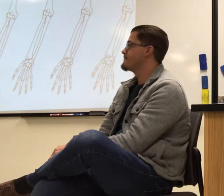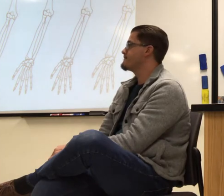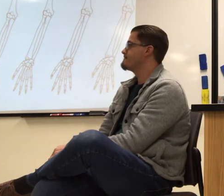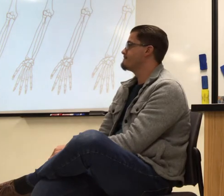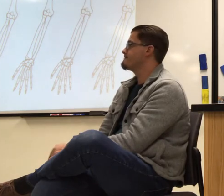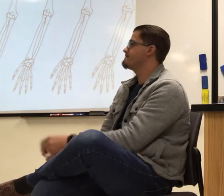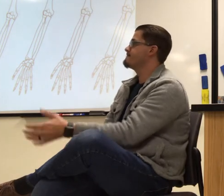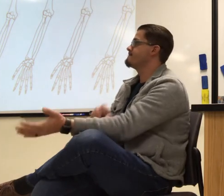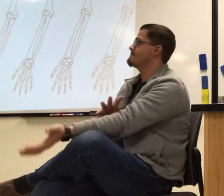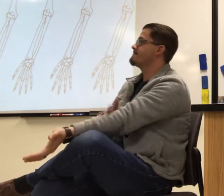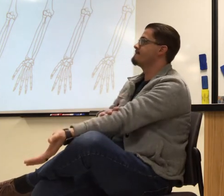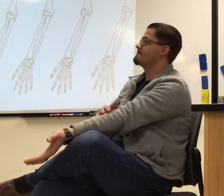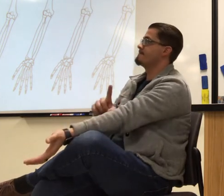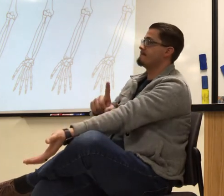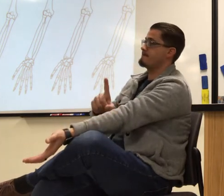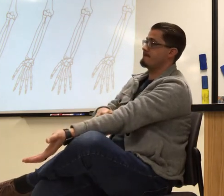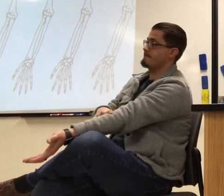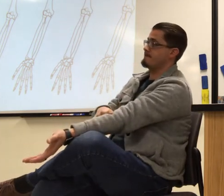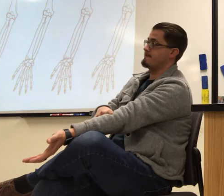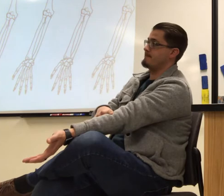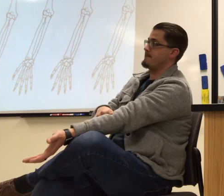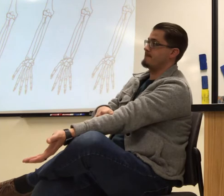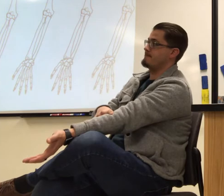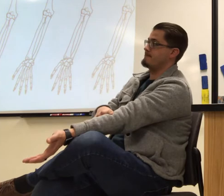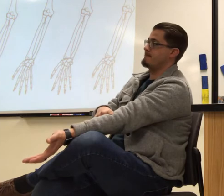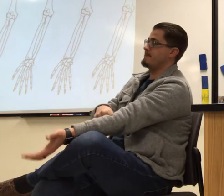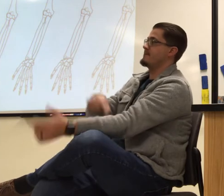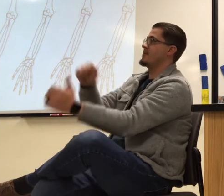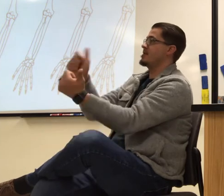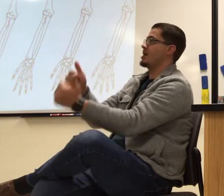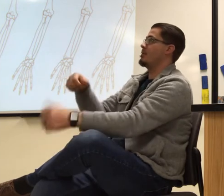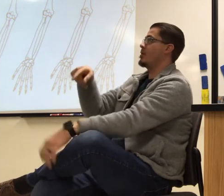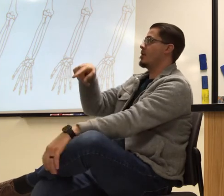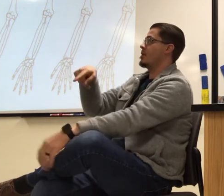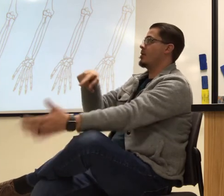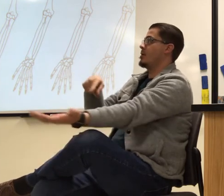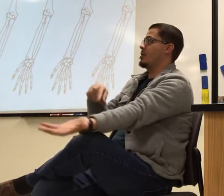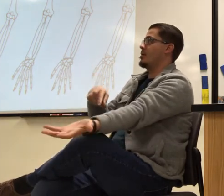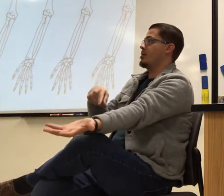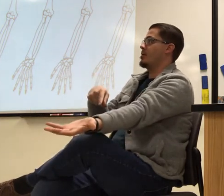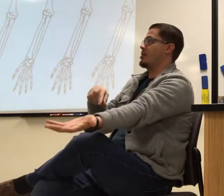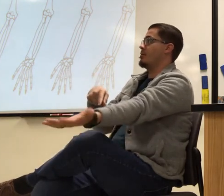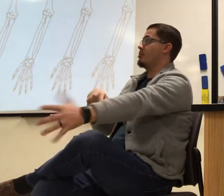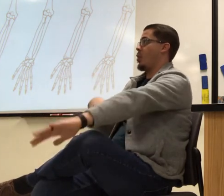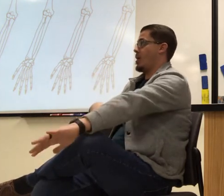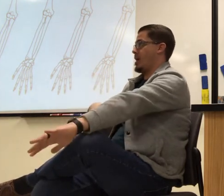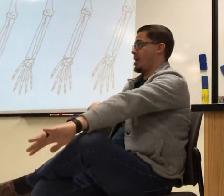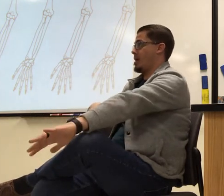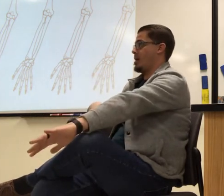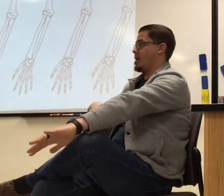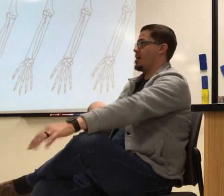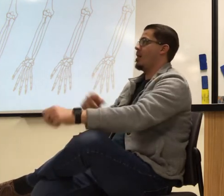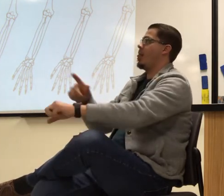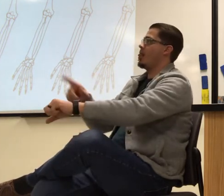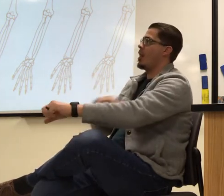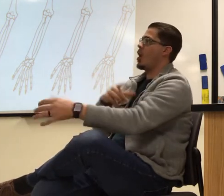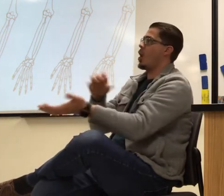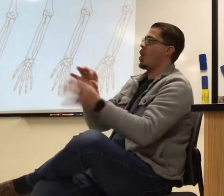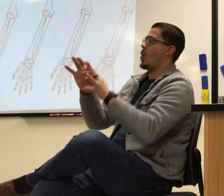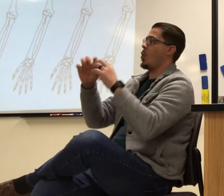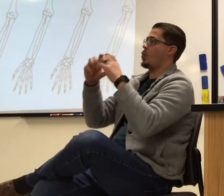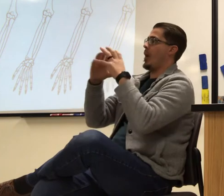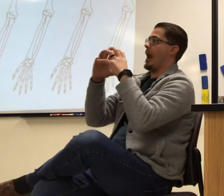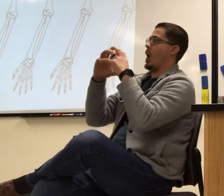Well, this muscle is named for what it does and its shape. It pronates and it's a long, round muscle. Pronator